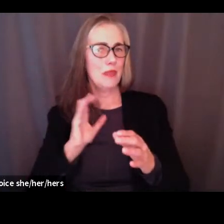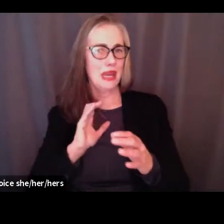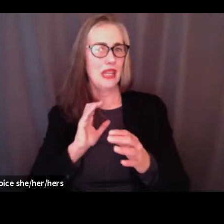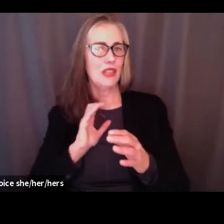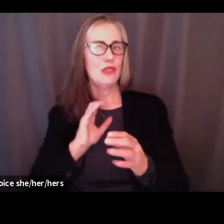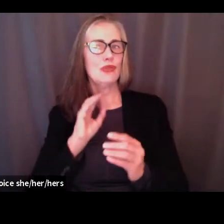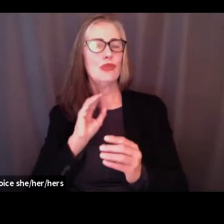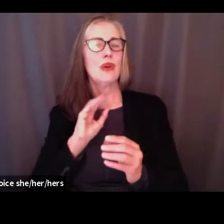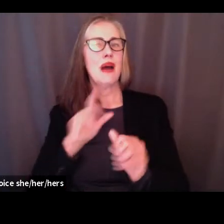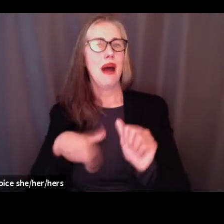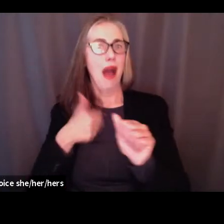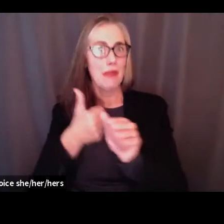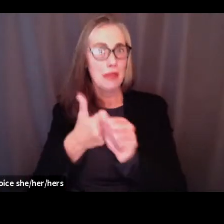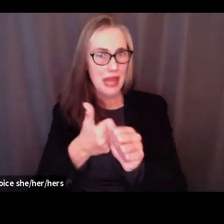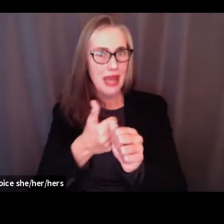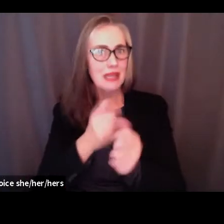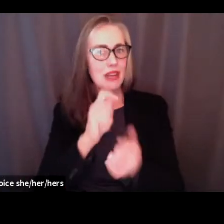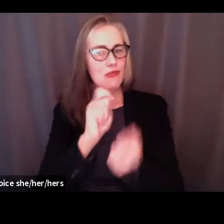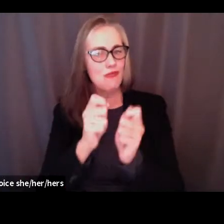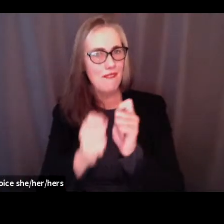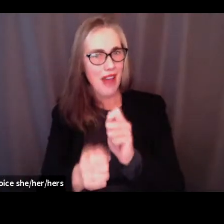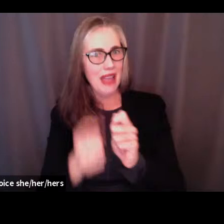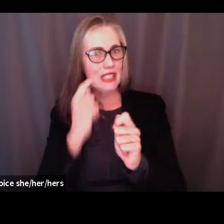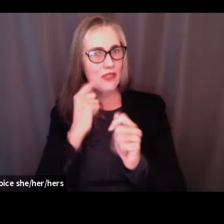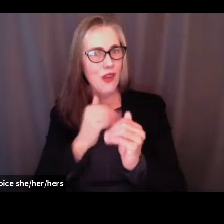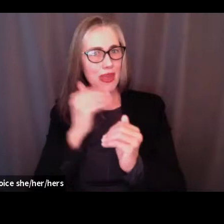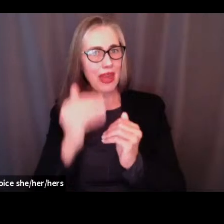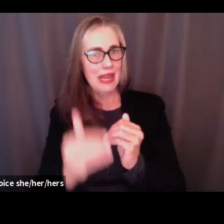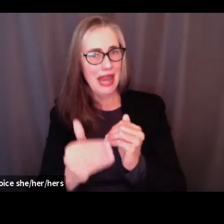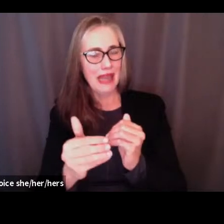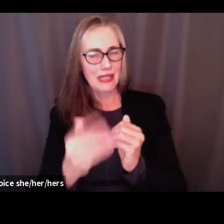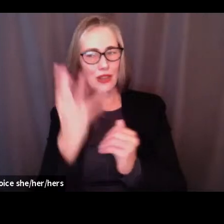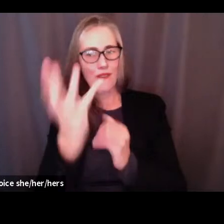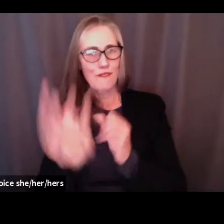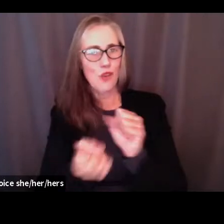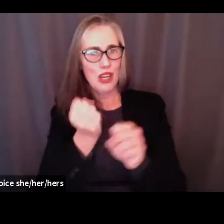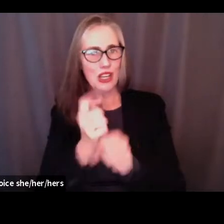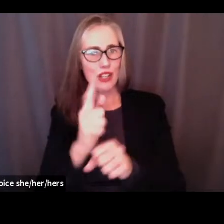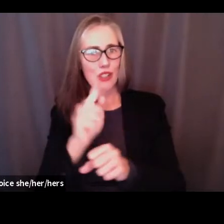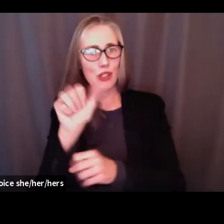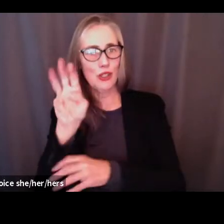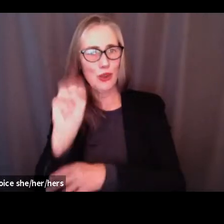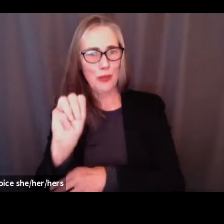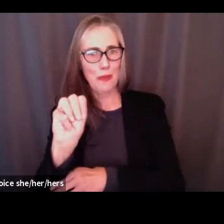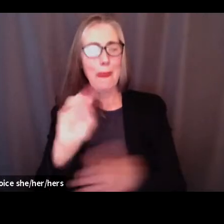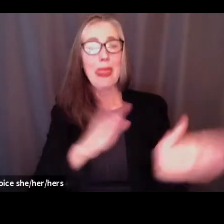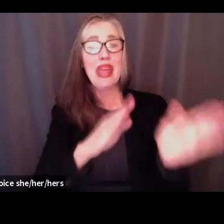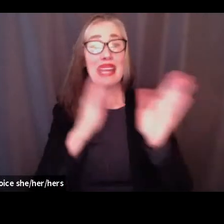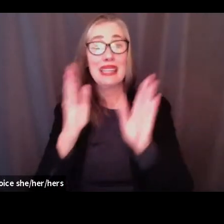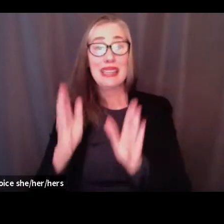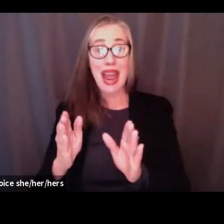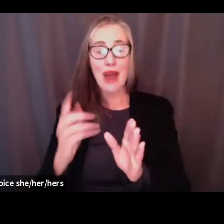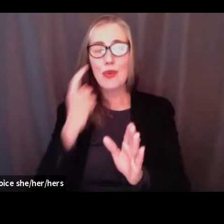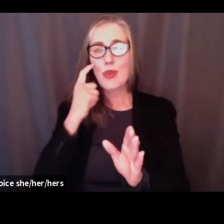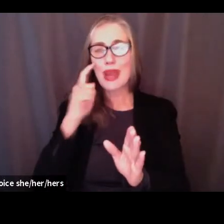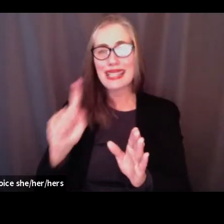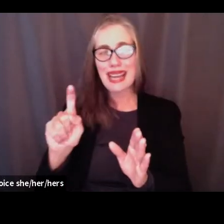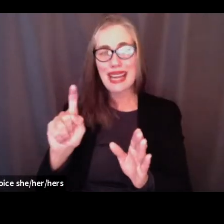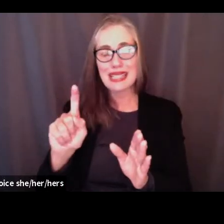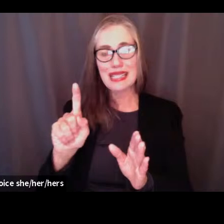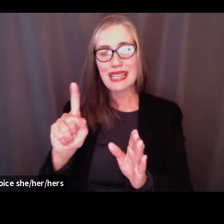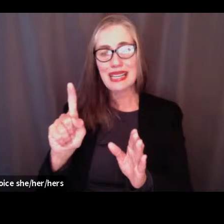for the coming term. We'll now go to our organizing committee, and I'll recognize our one of our